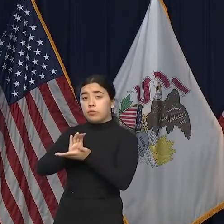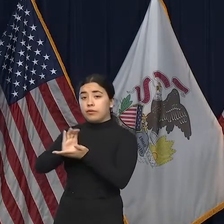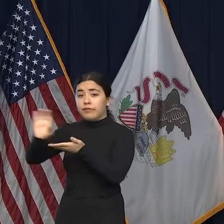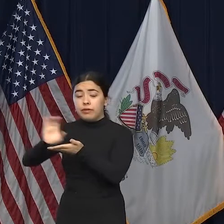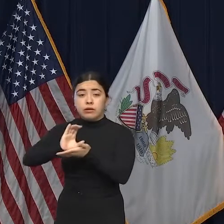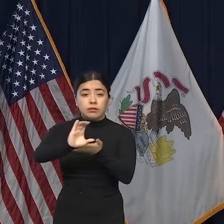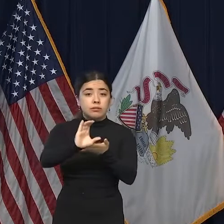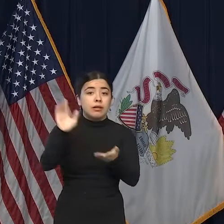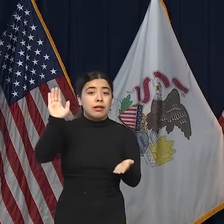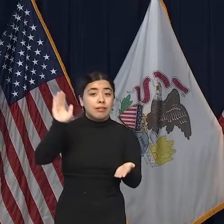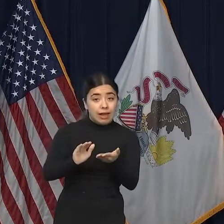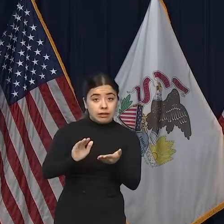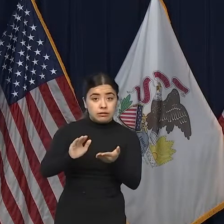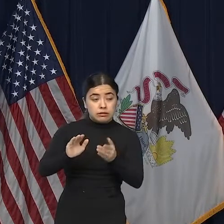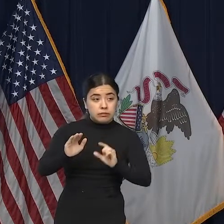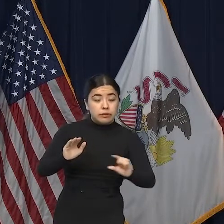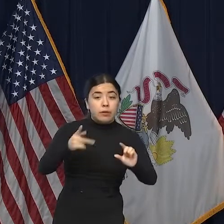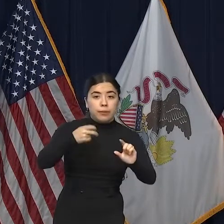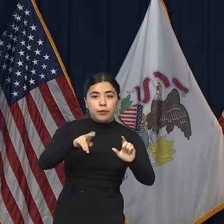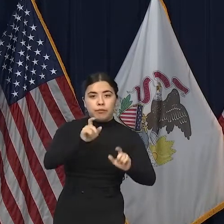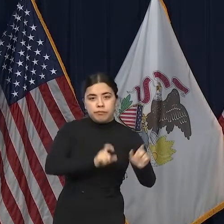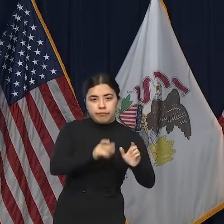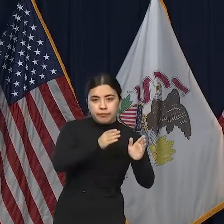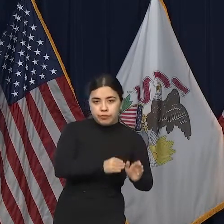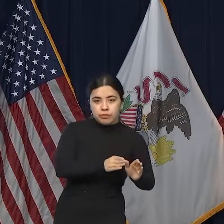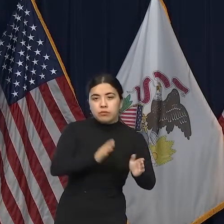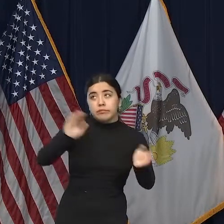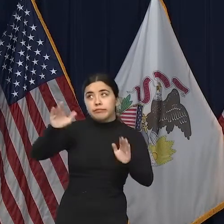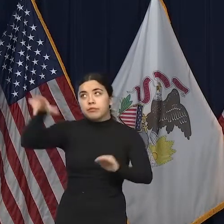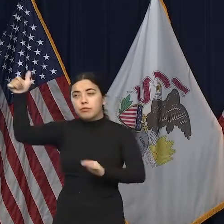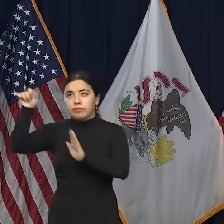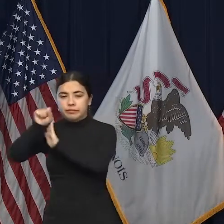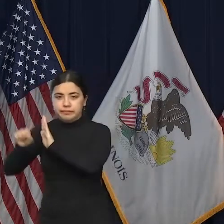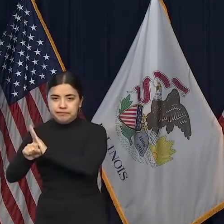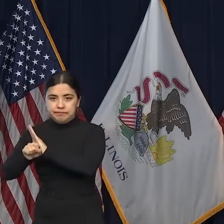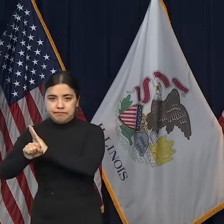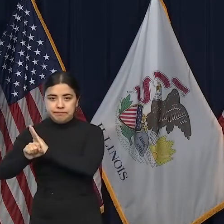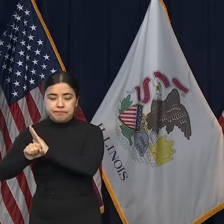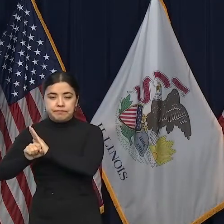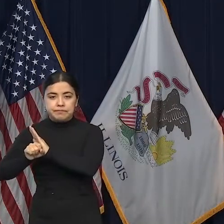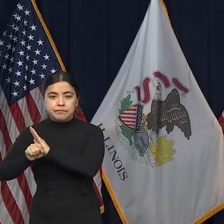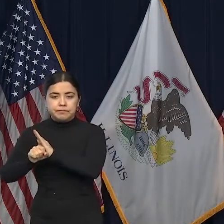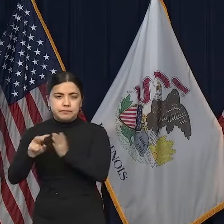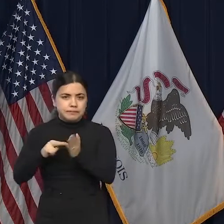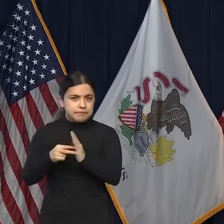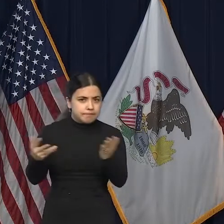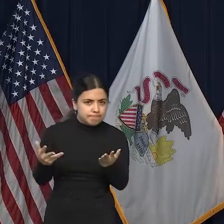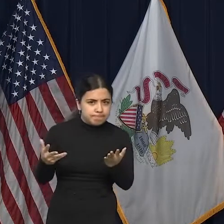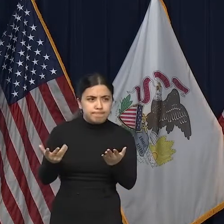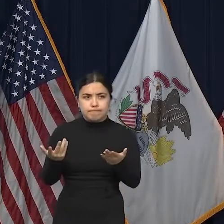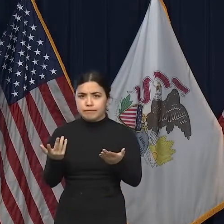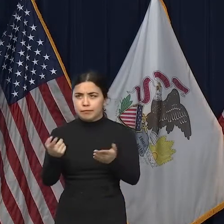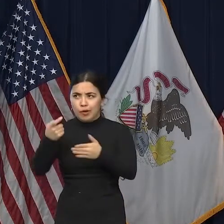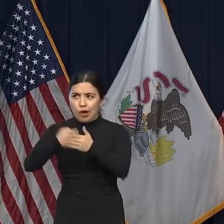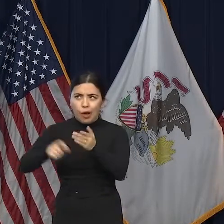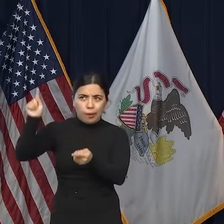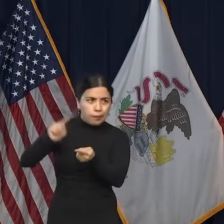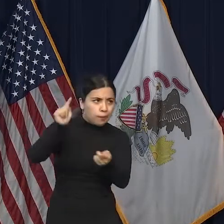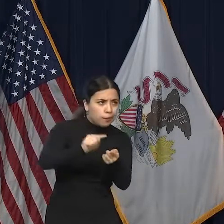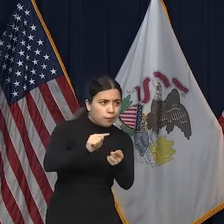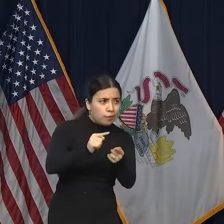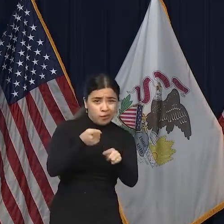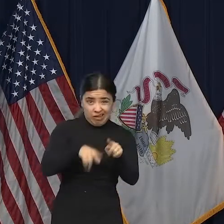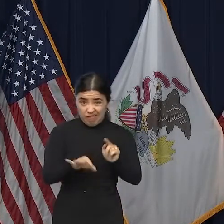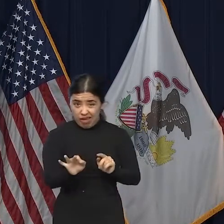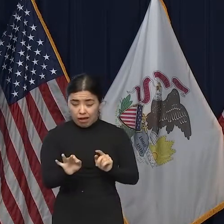per capita than the majority of states. That's not to suggest that we can't find significant cost reductions.